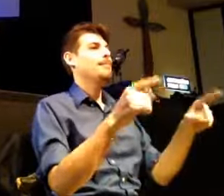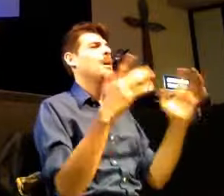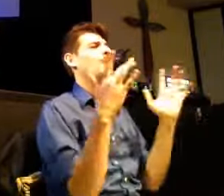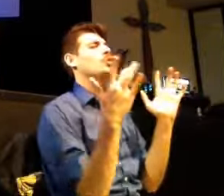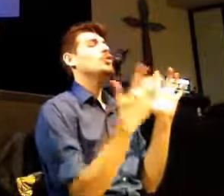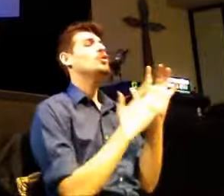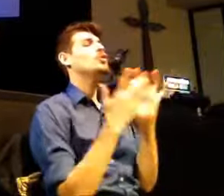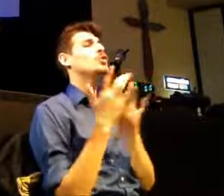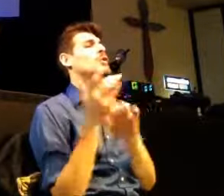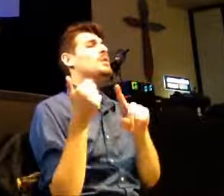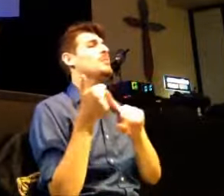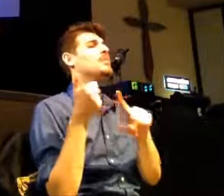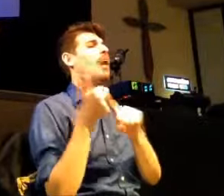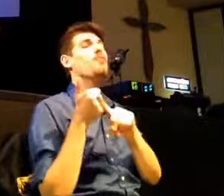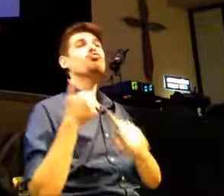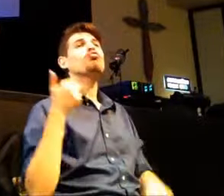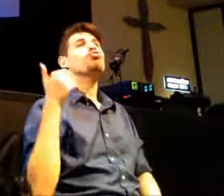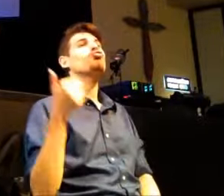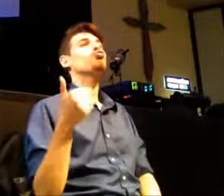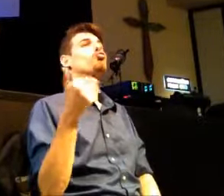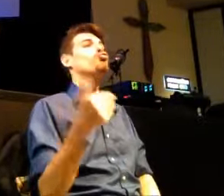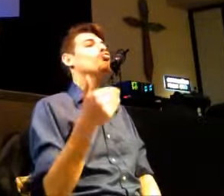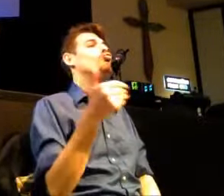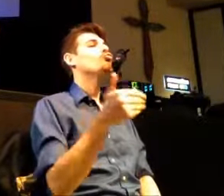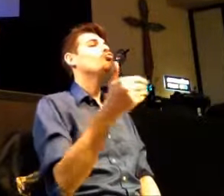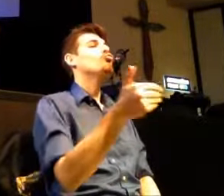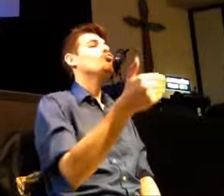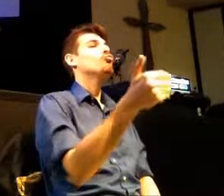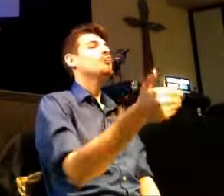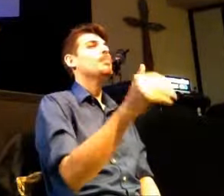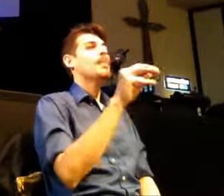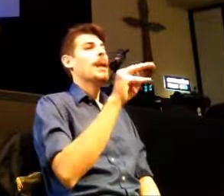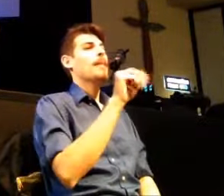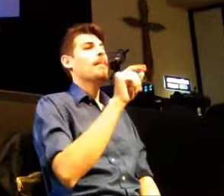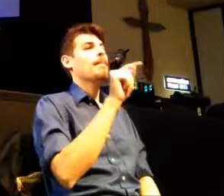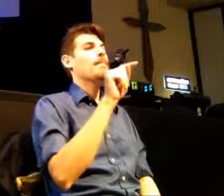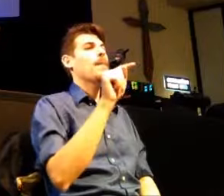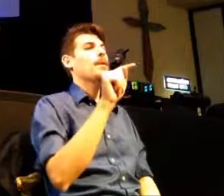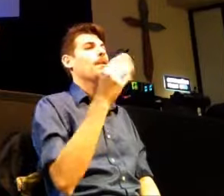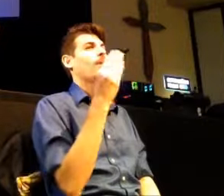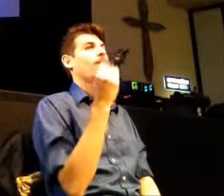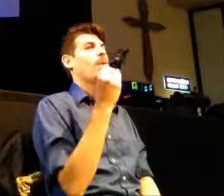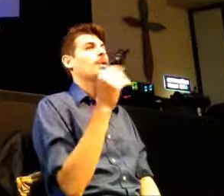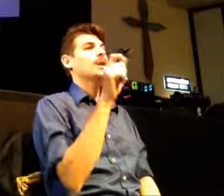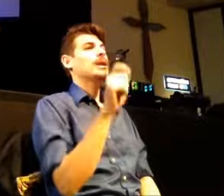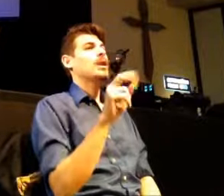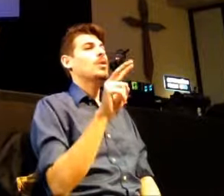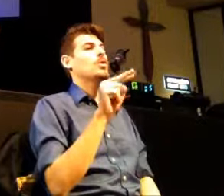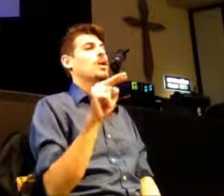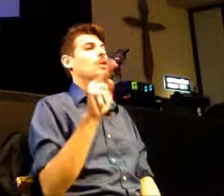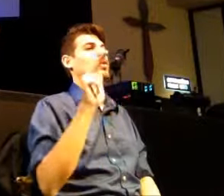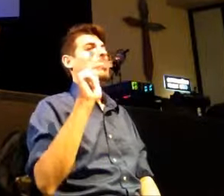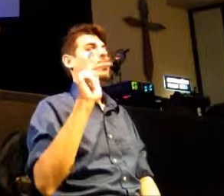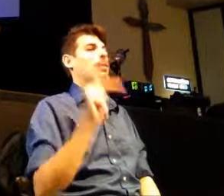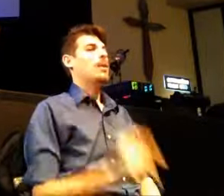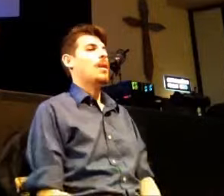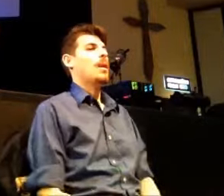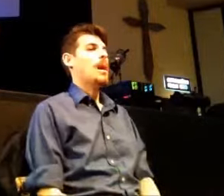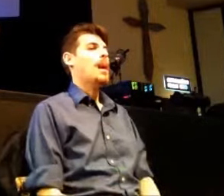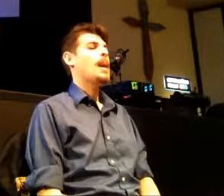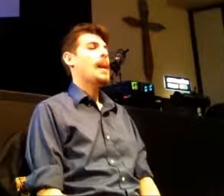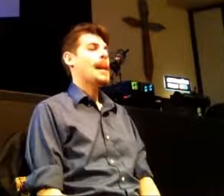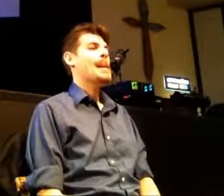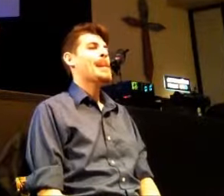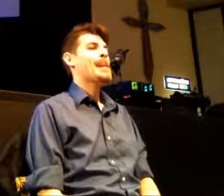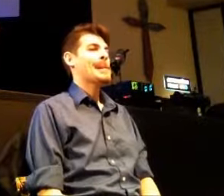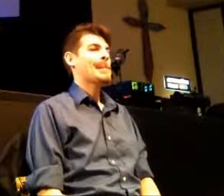in a way that I hope that you come away from this and go, you know what? There's something that I can do, something that's happening in my life